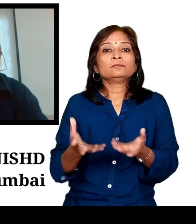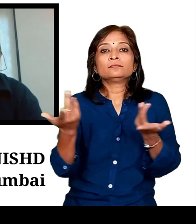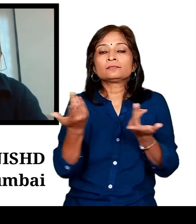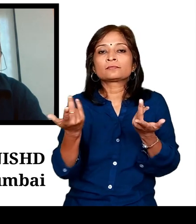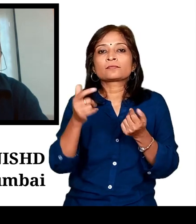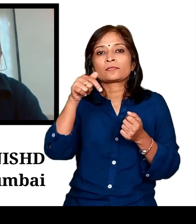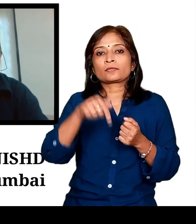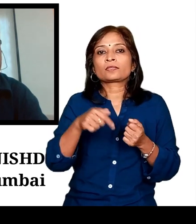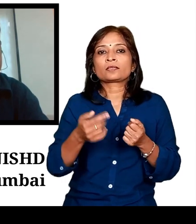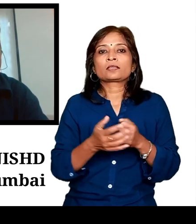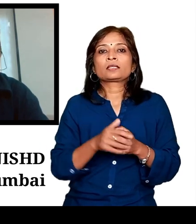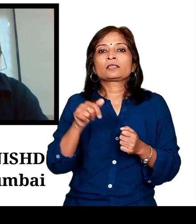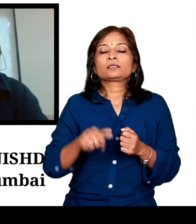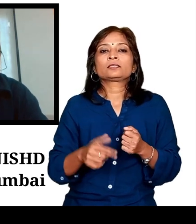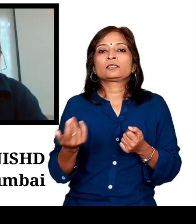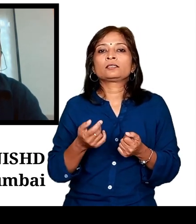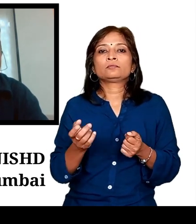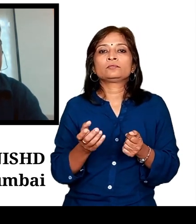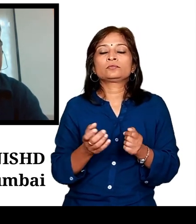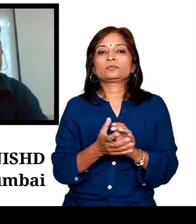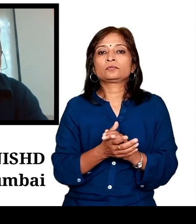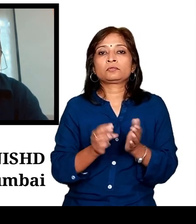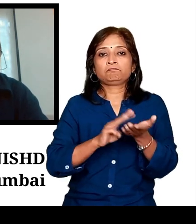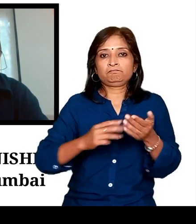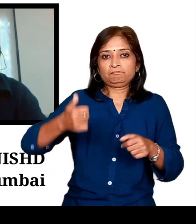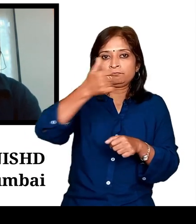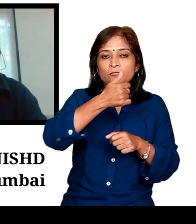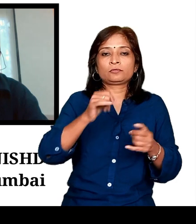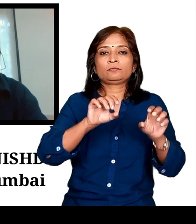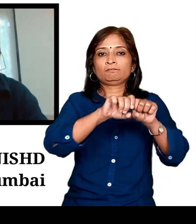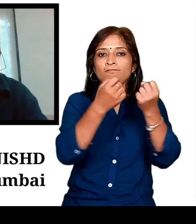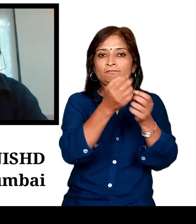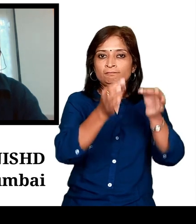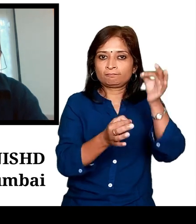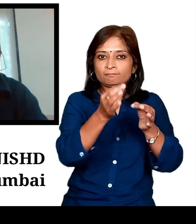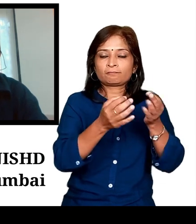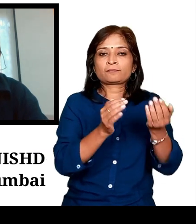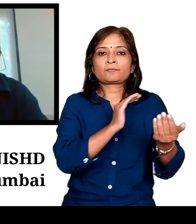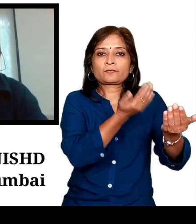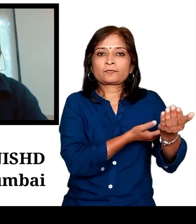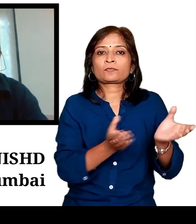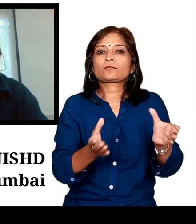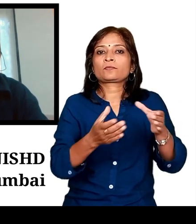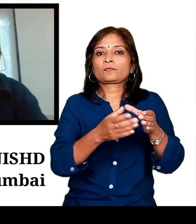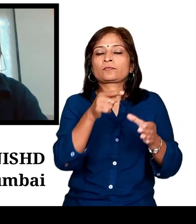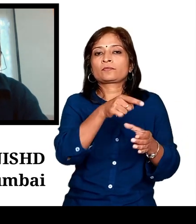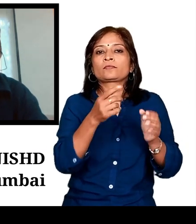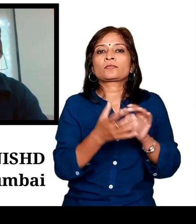here under the aegis of ministry of social justice pwd